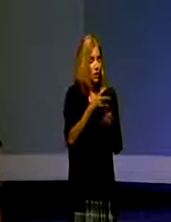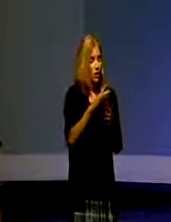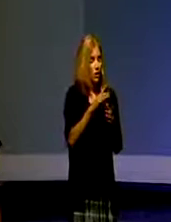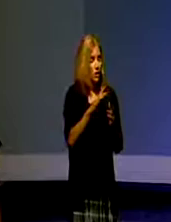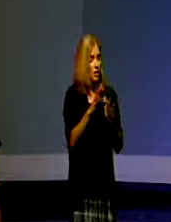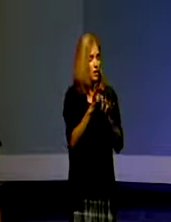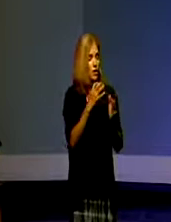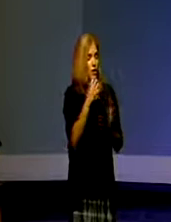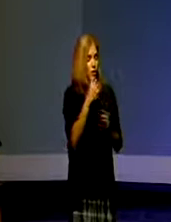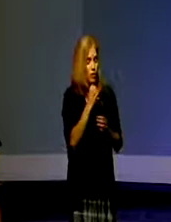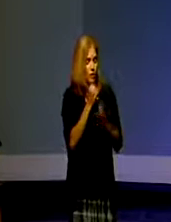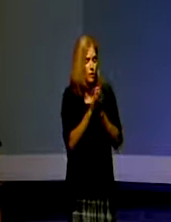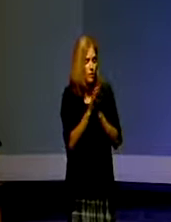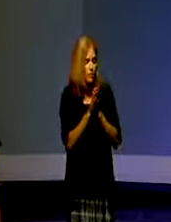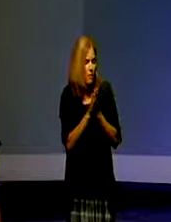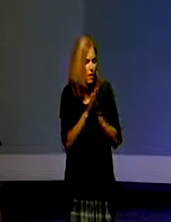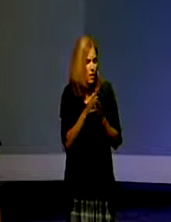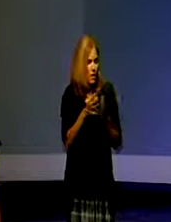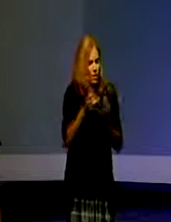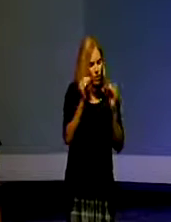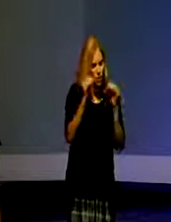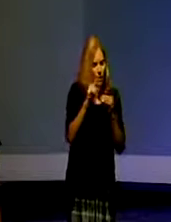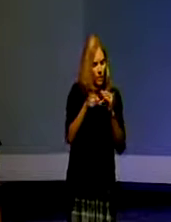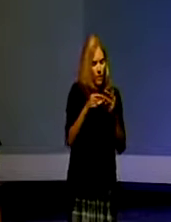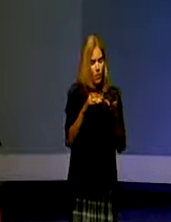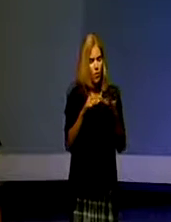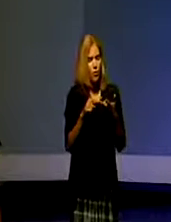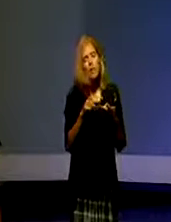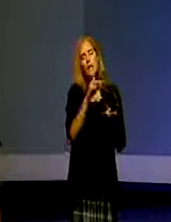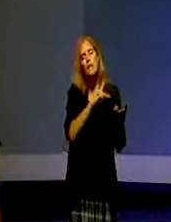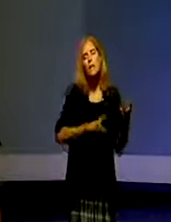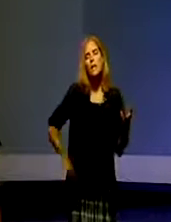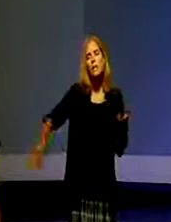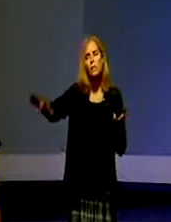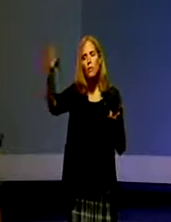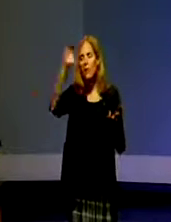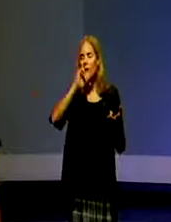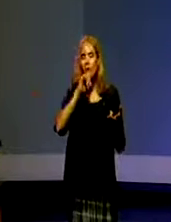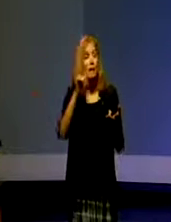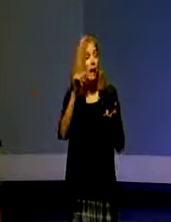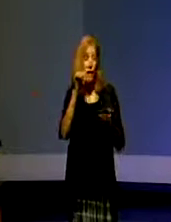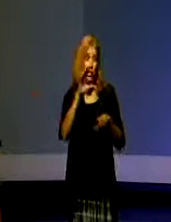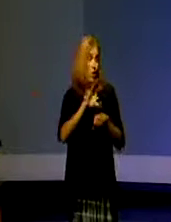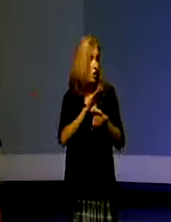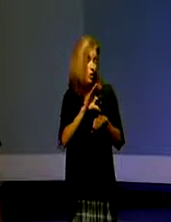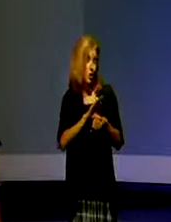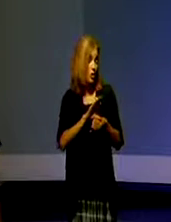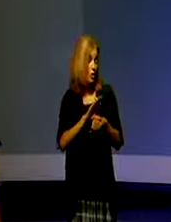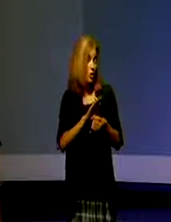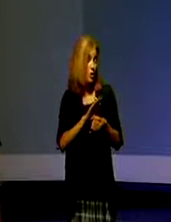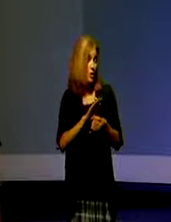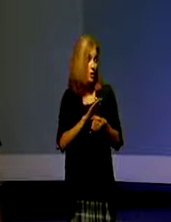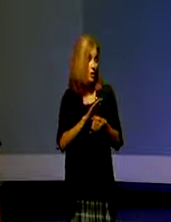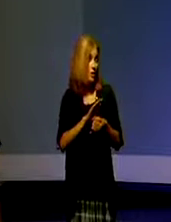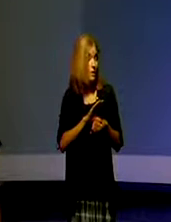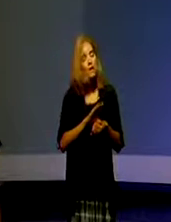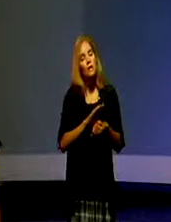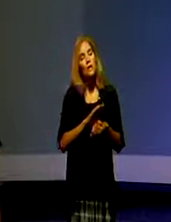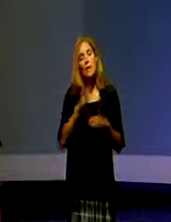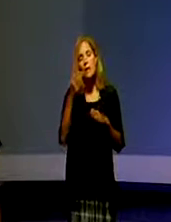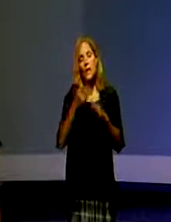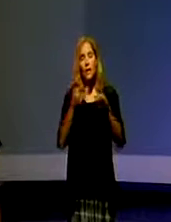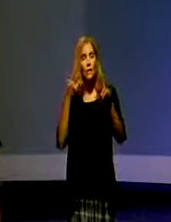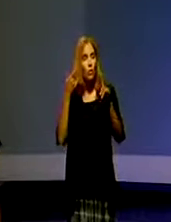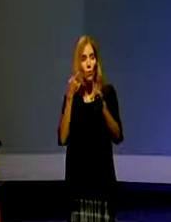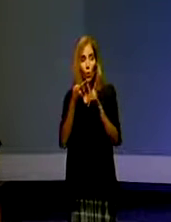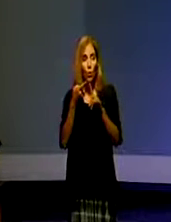and was passionate about and taught about. Number three, we've learned that the kingdom of God is not the church. That the end goal of the